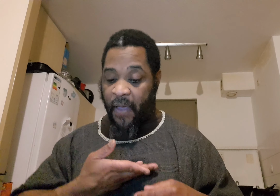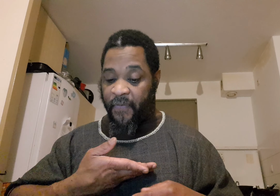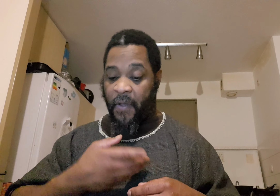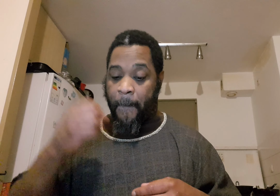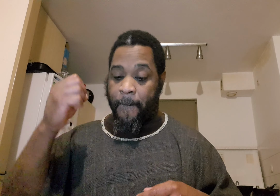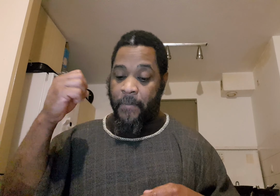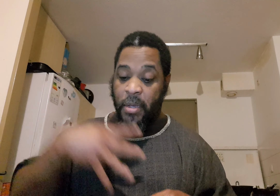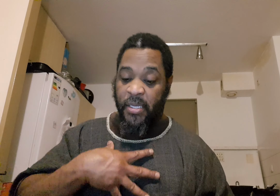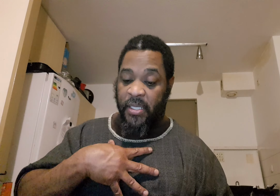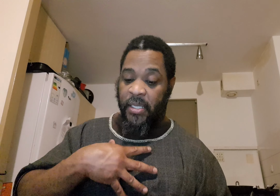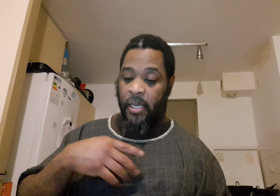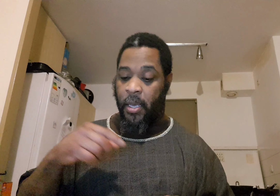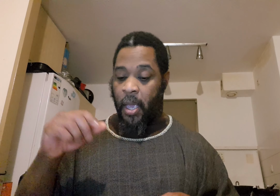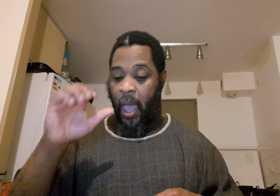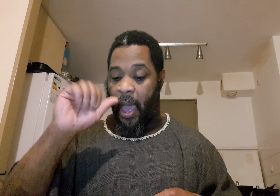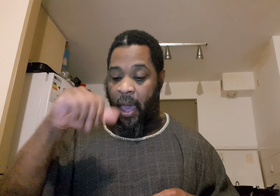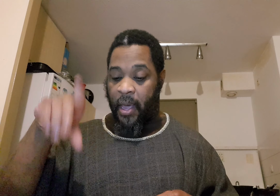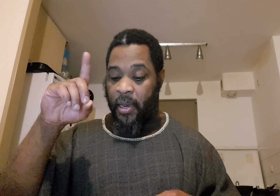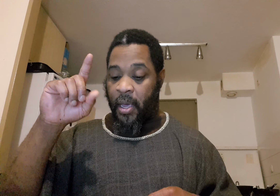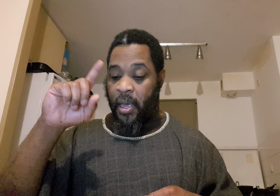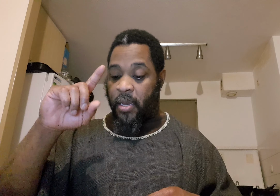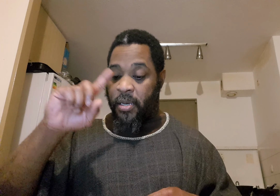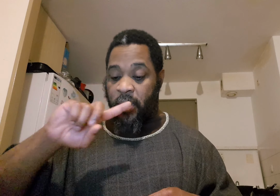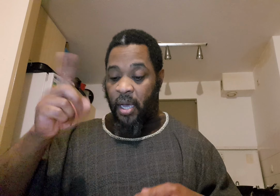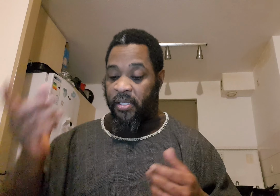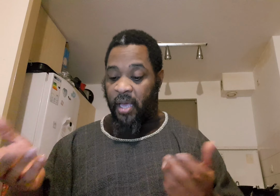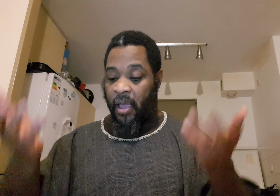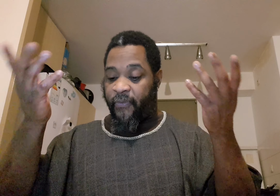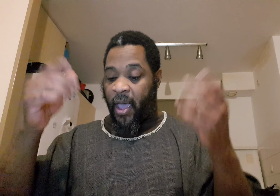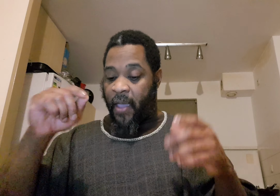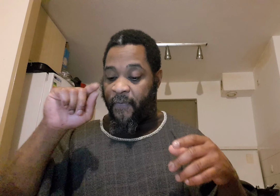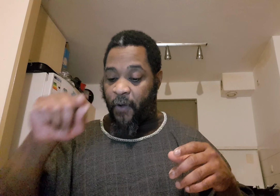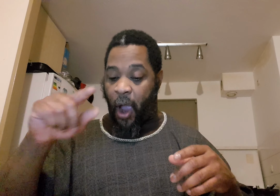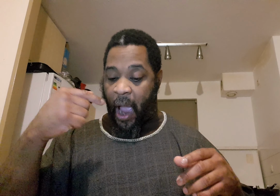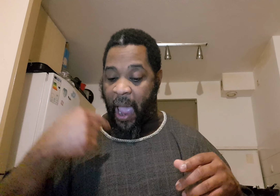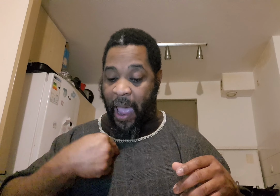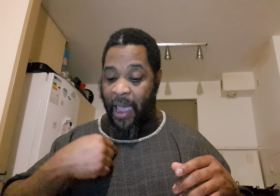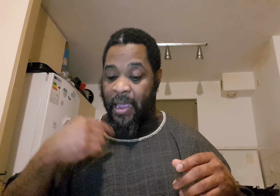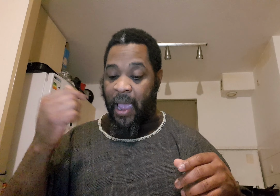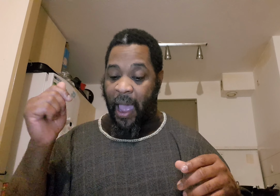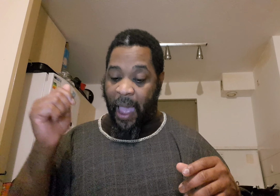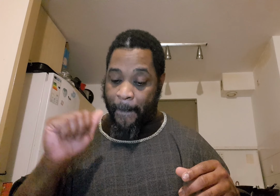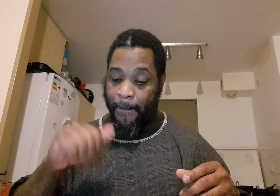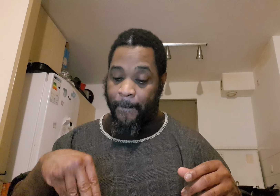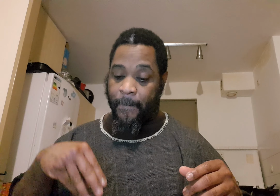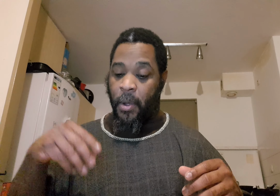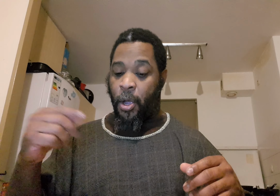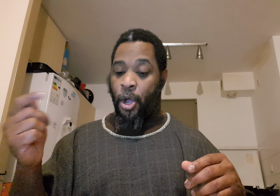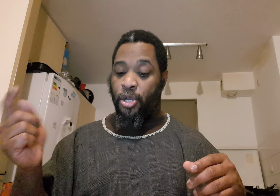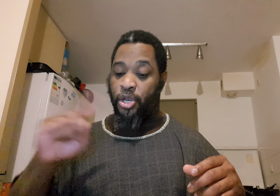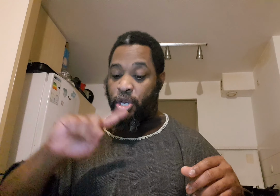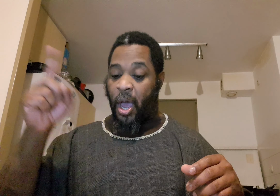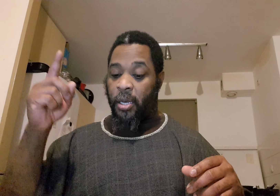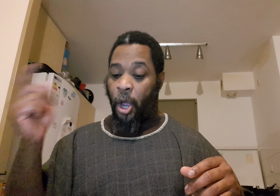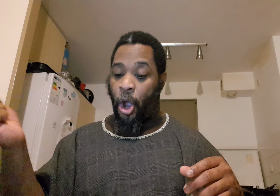have mercy, not sacrifice, for I am not